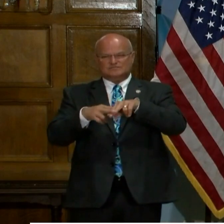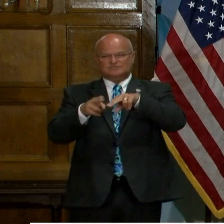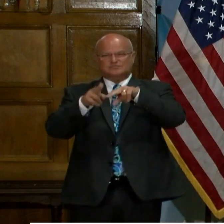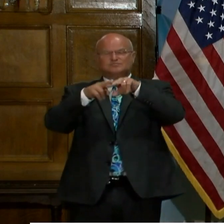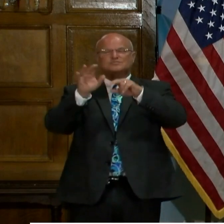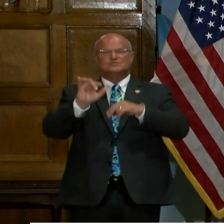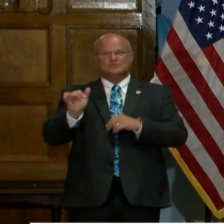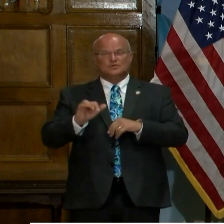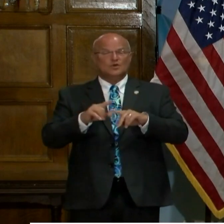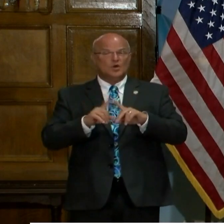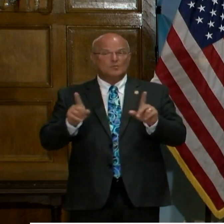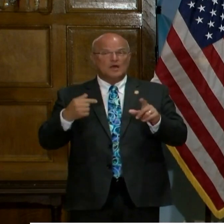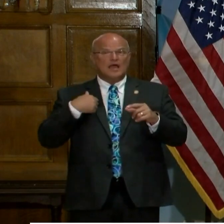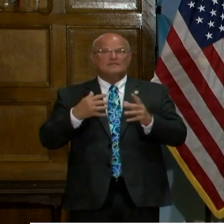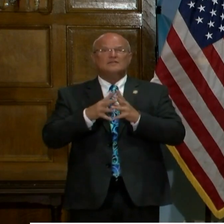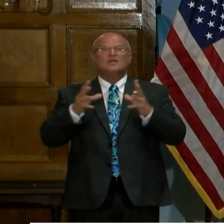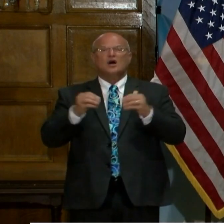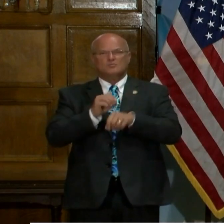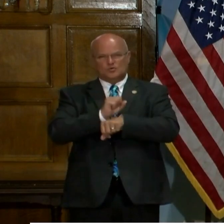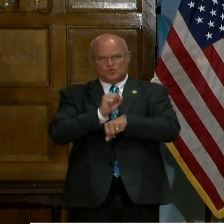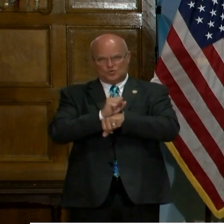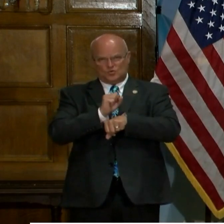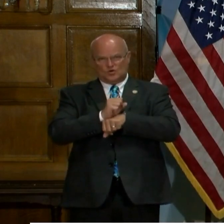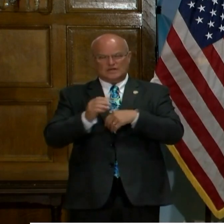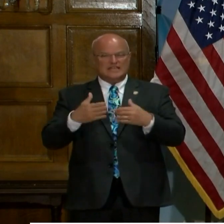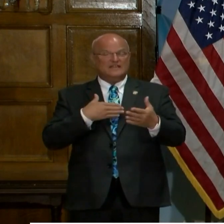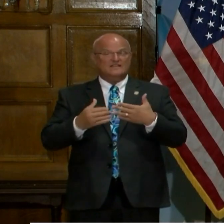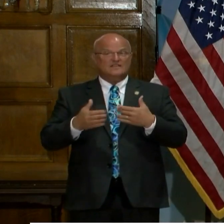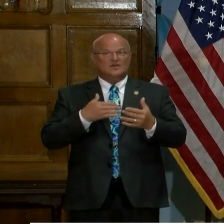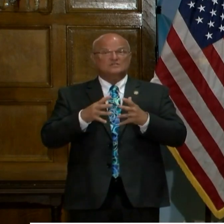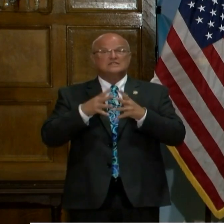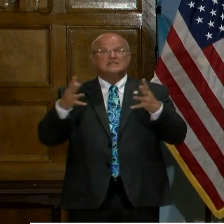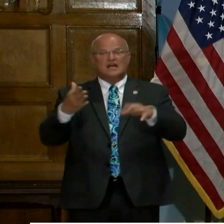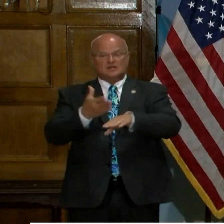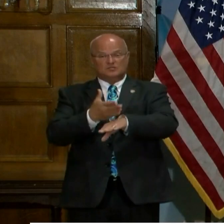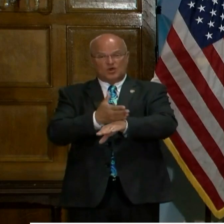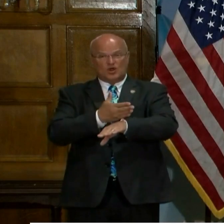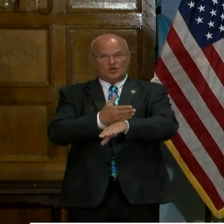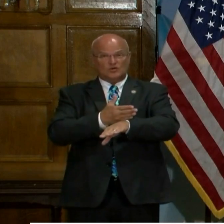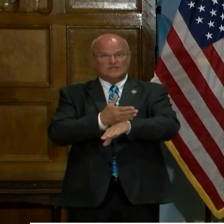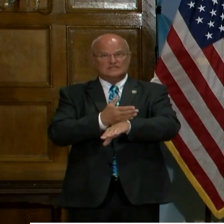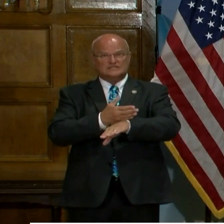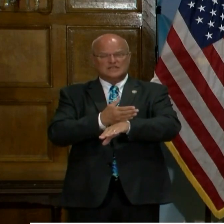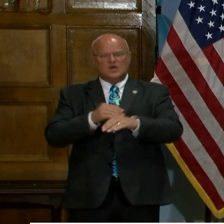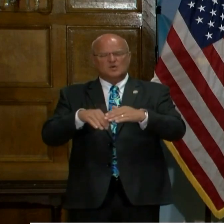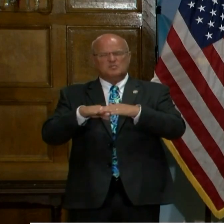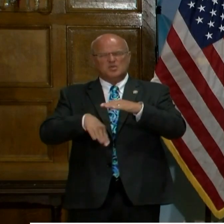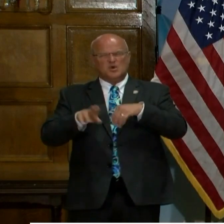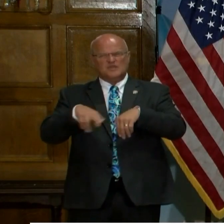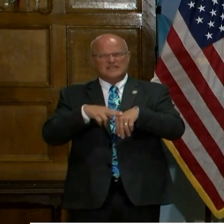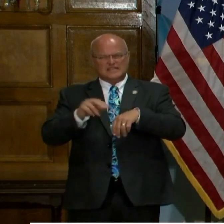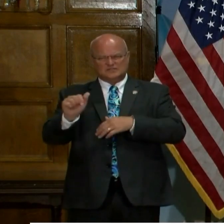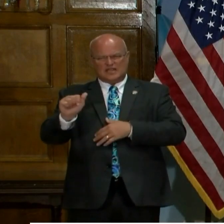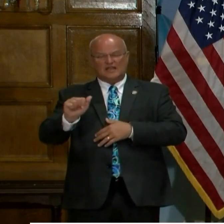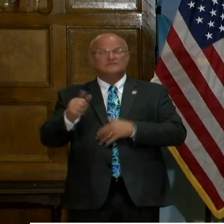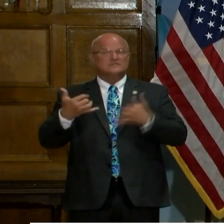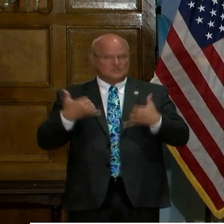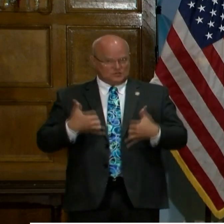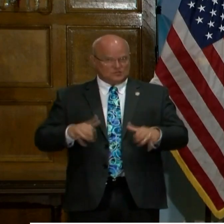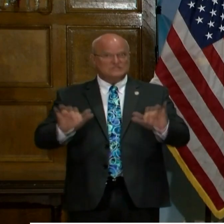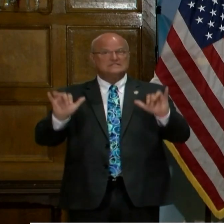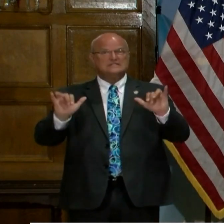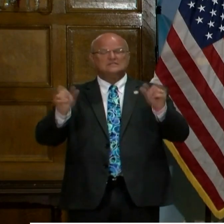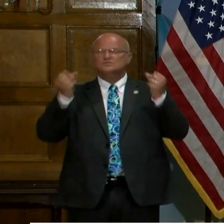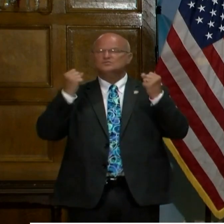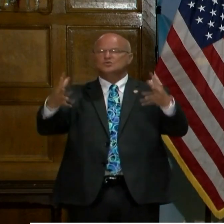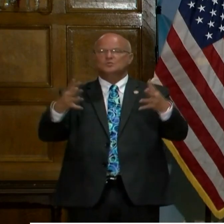well. But we've got a lot more work to do, even though that's a great deal of progress below the national average. There's still